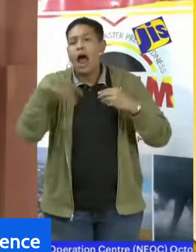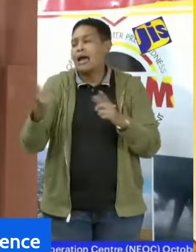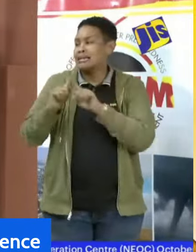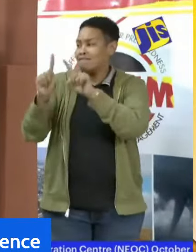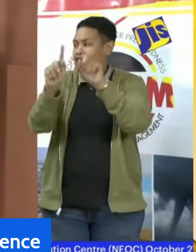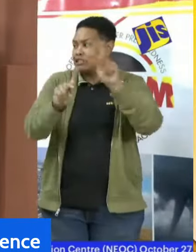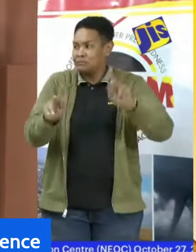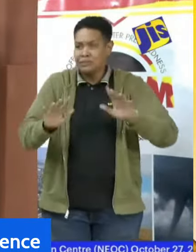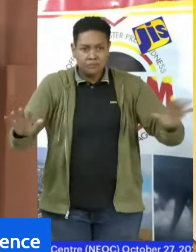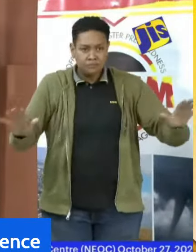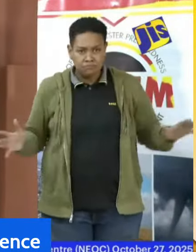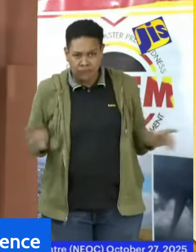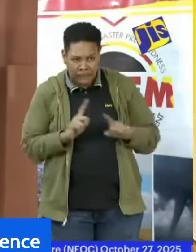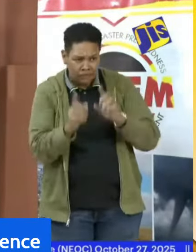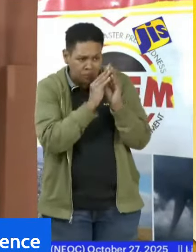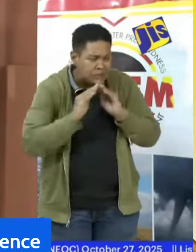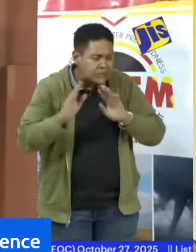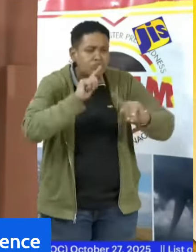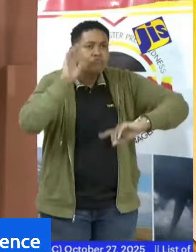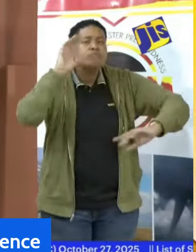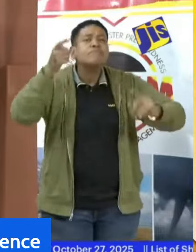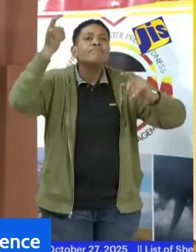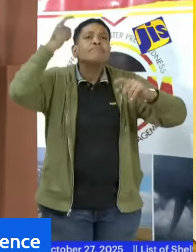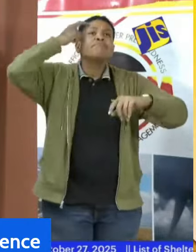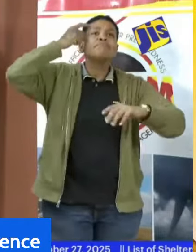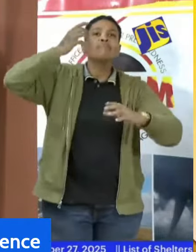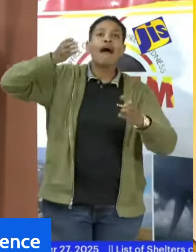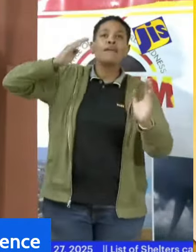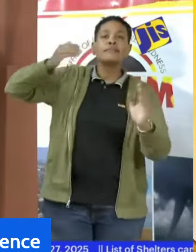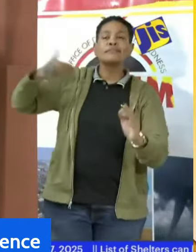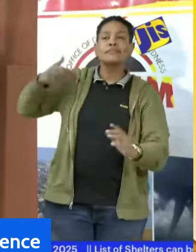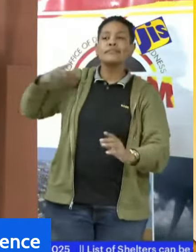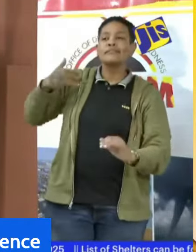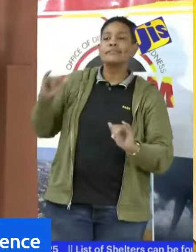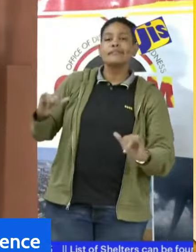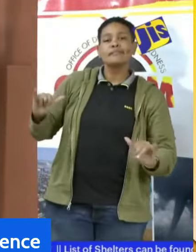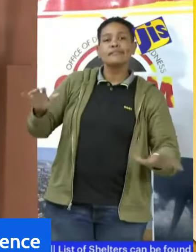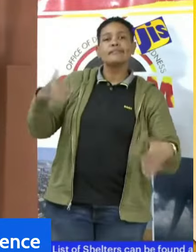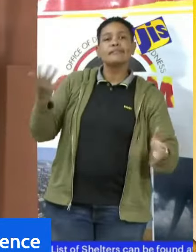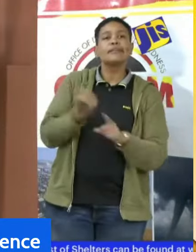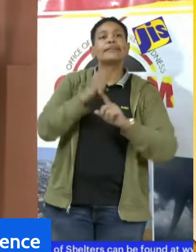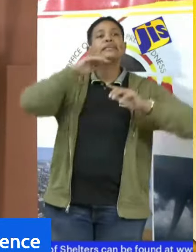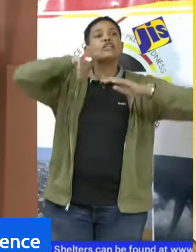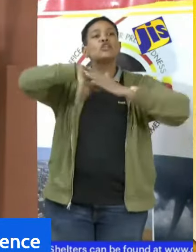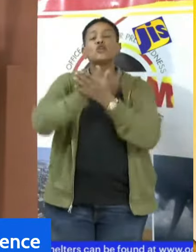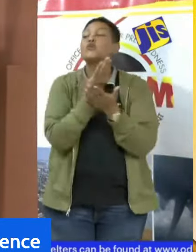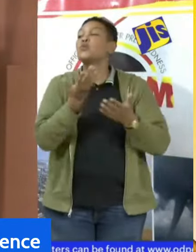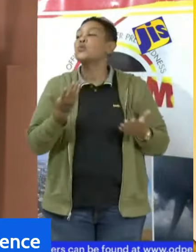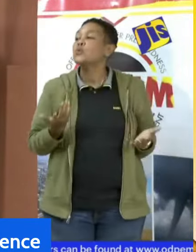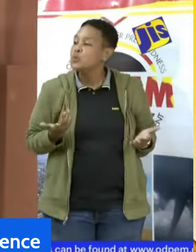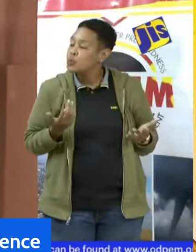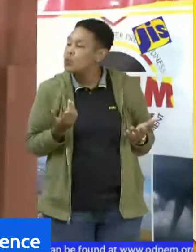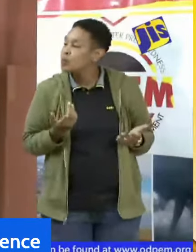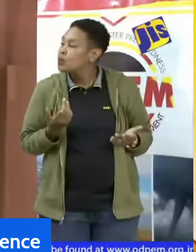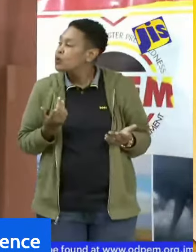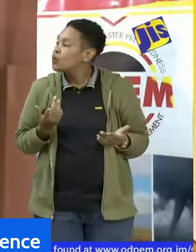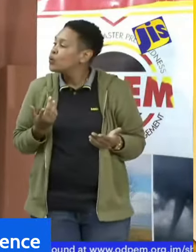various persons, it was brought to my attention that the new wing of